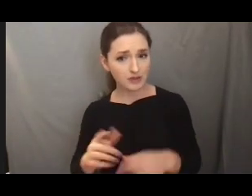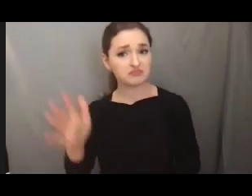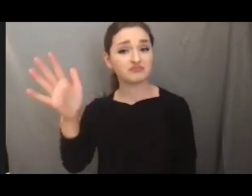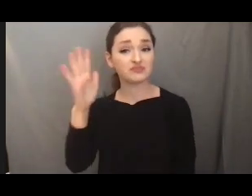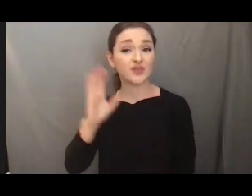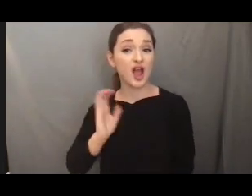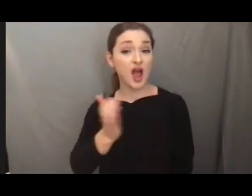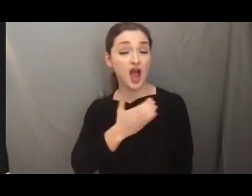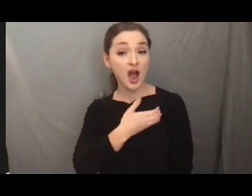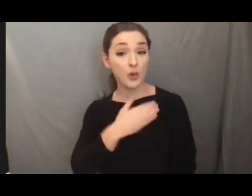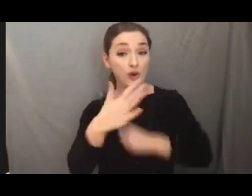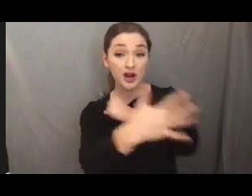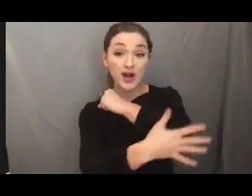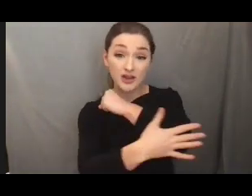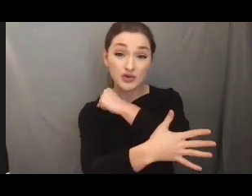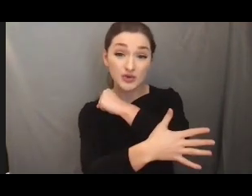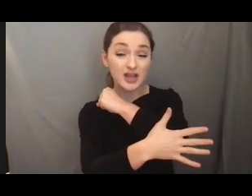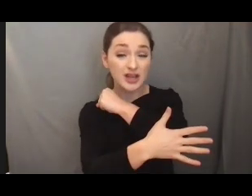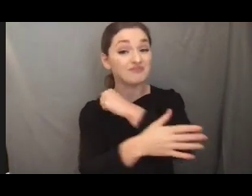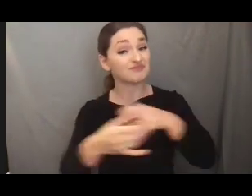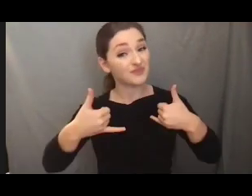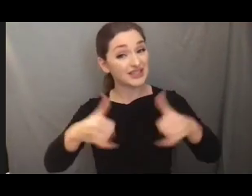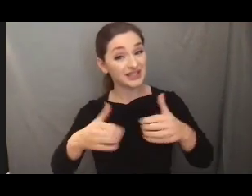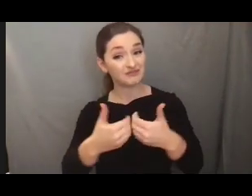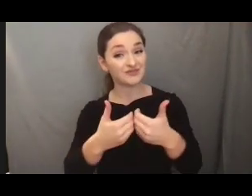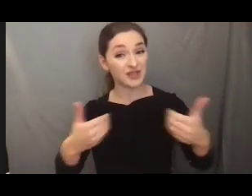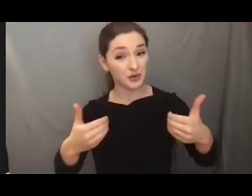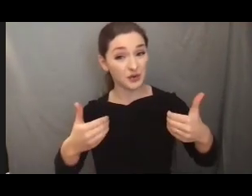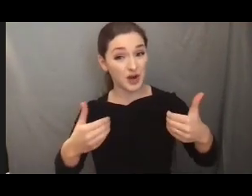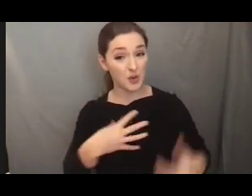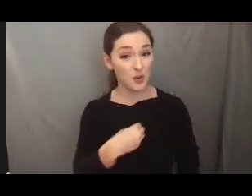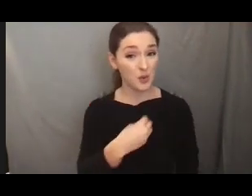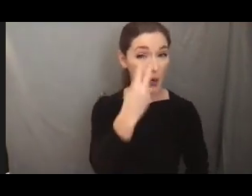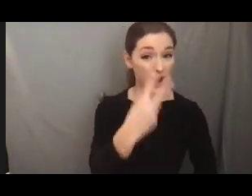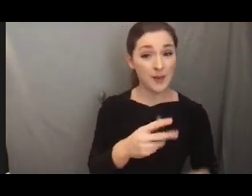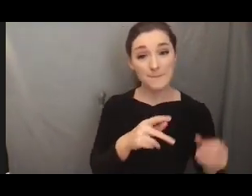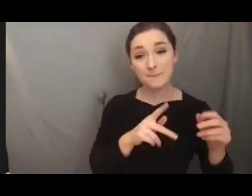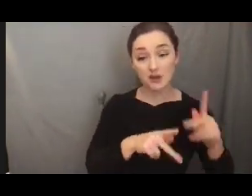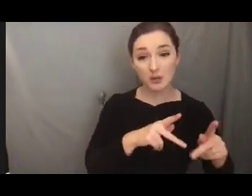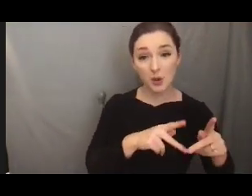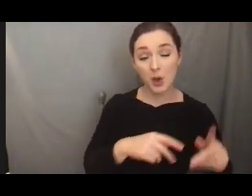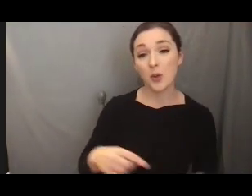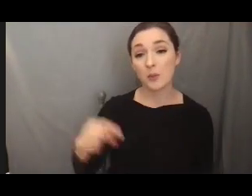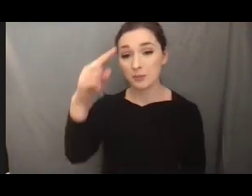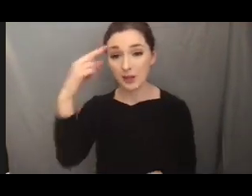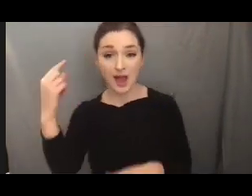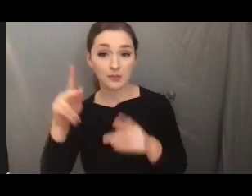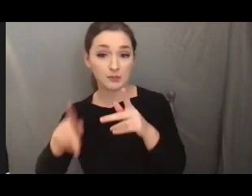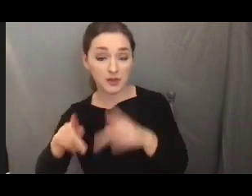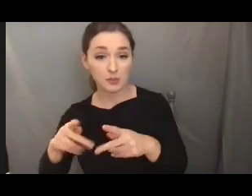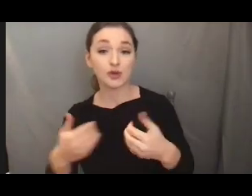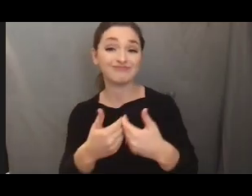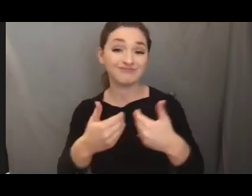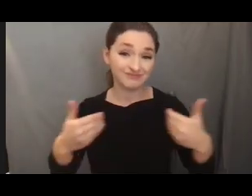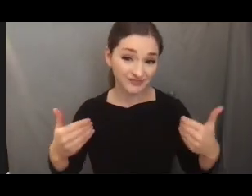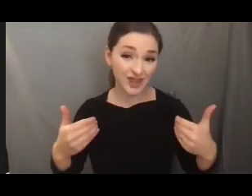So Black people were separated from white people, and it was a really hard time for a lot of